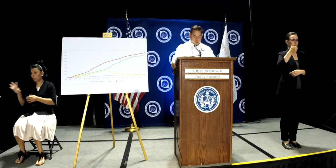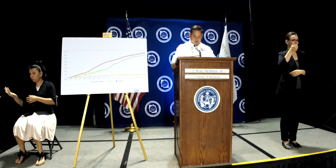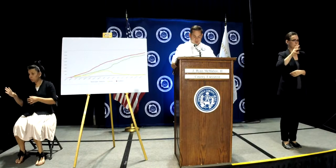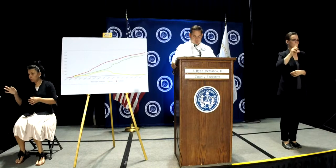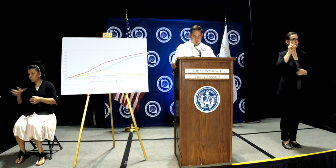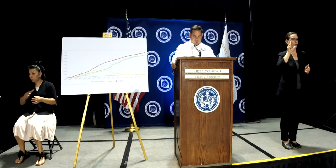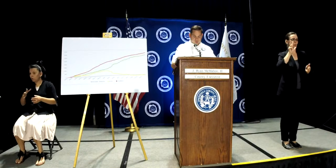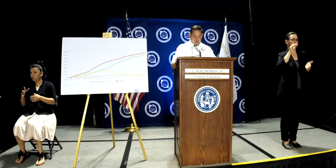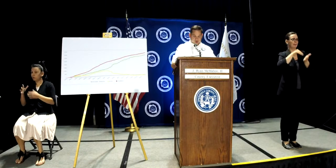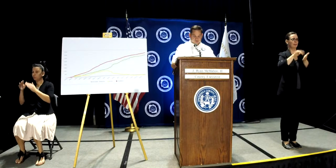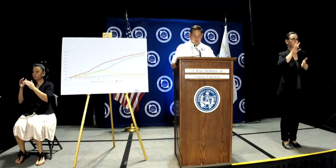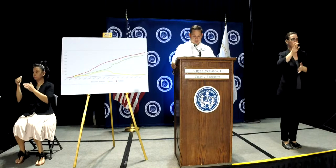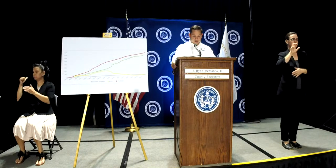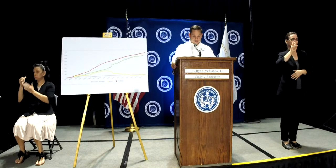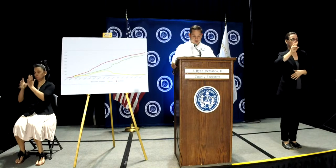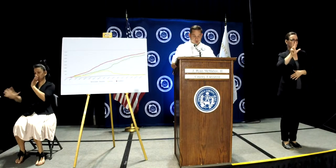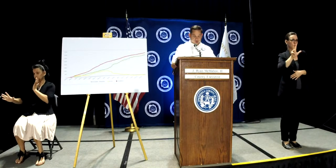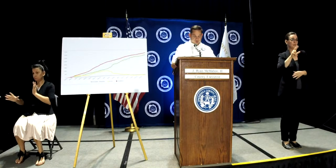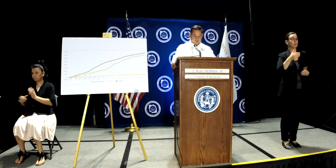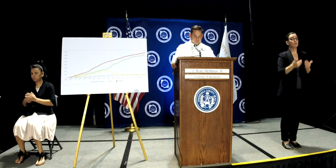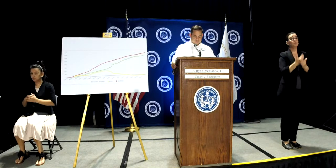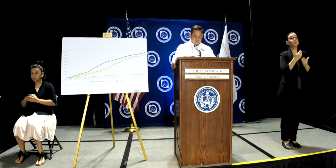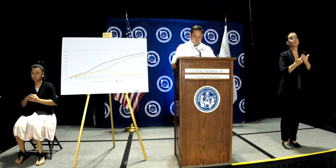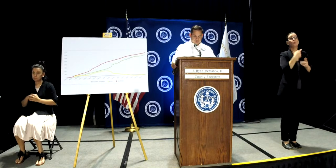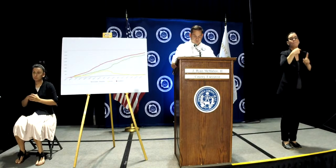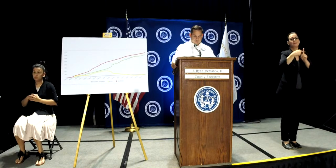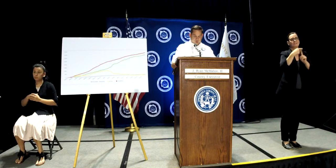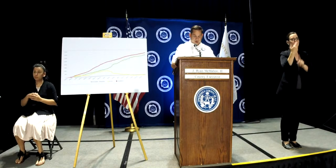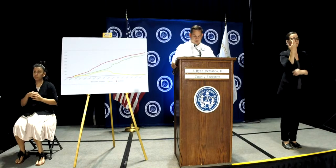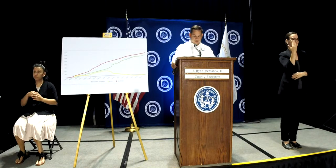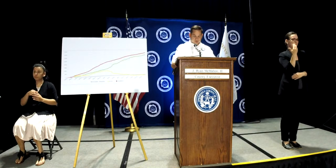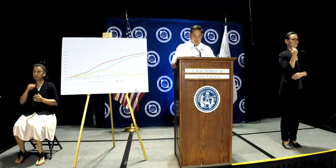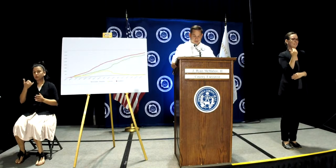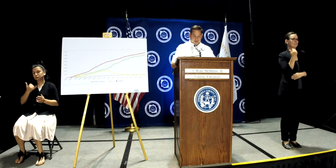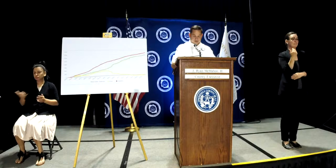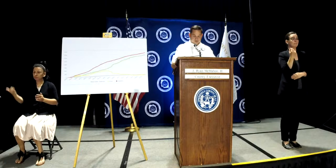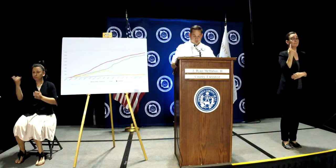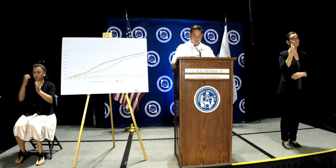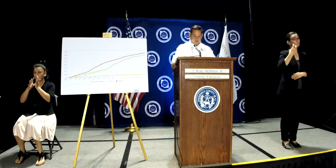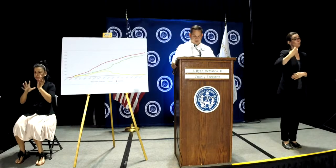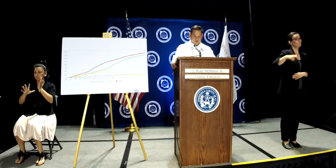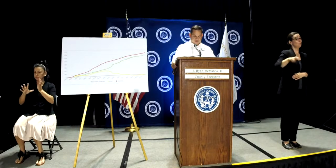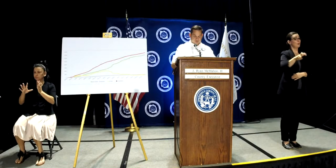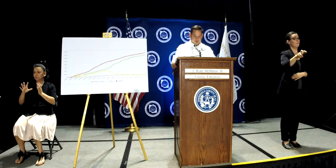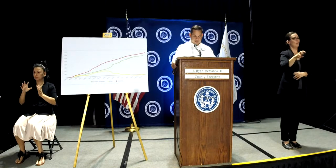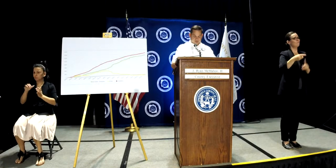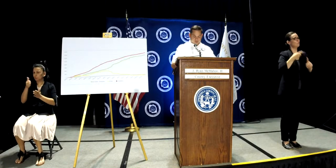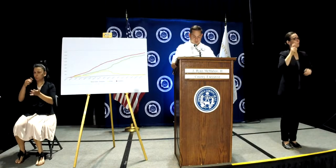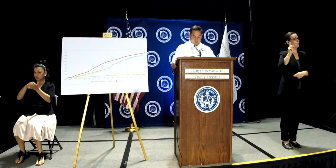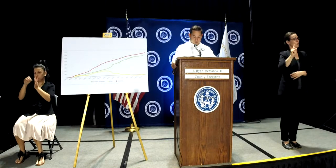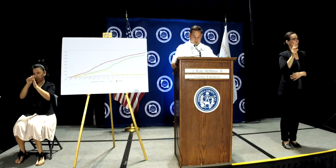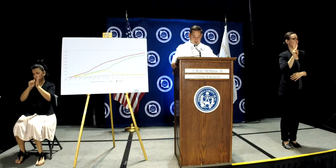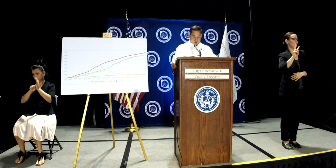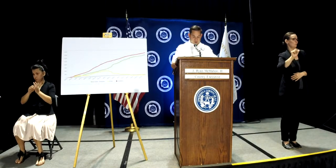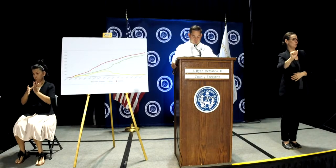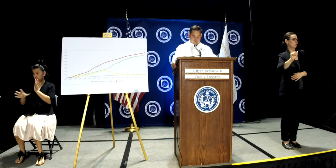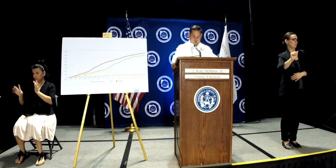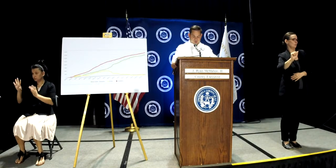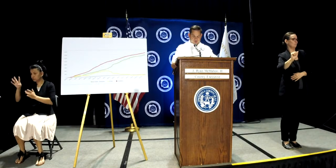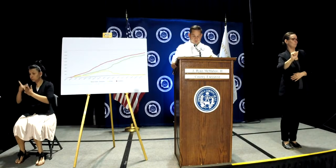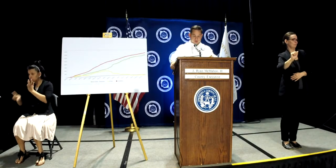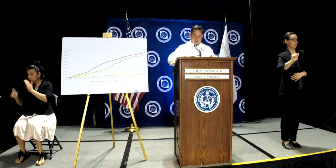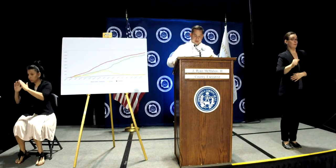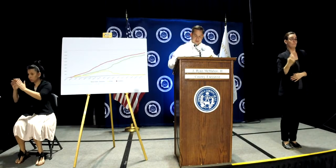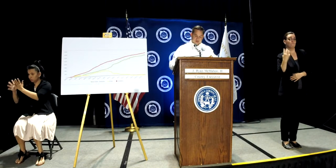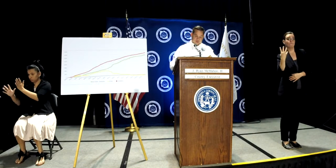yesterday. 1 travel related to Virginia, 4 household contacts of previously confirmed cases, 2